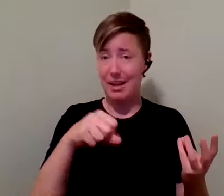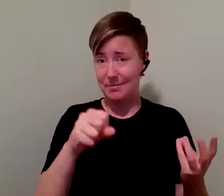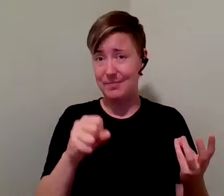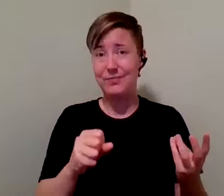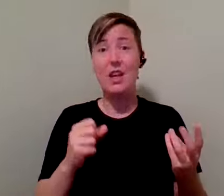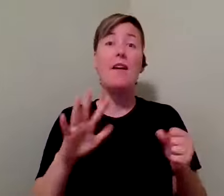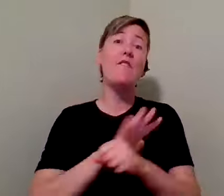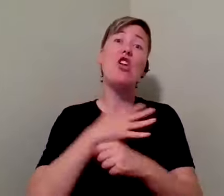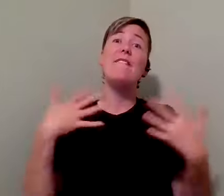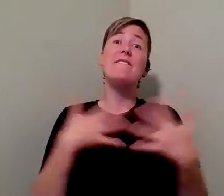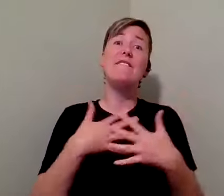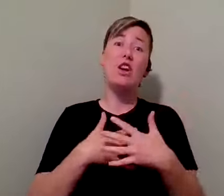I going to live without booze? How am I going to live?